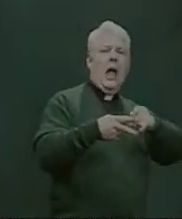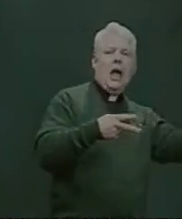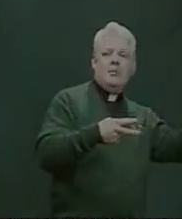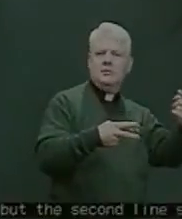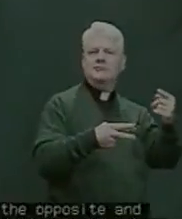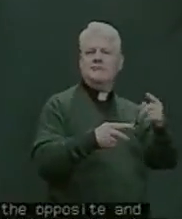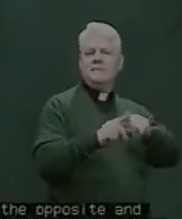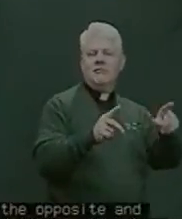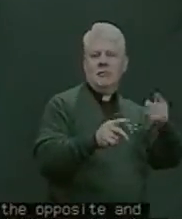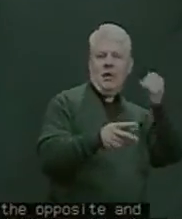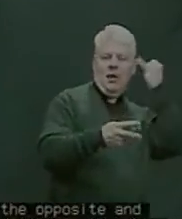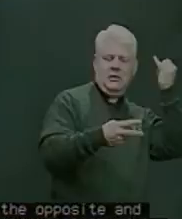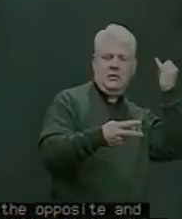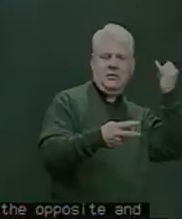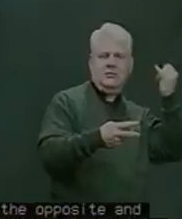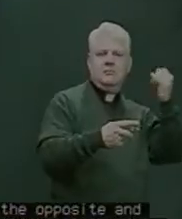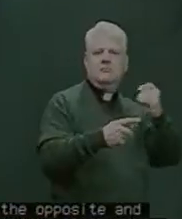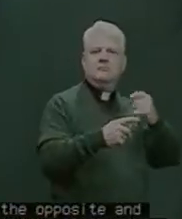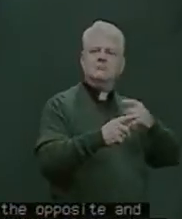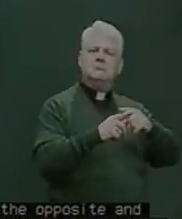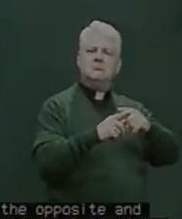line says the opposite and different thought.